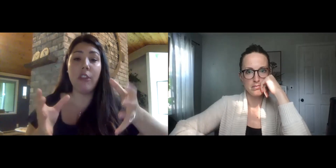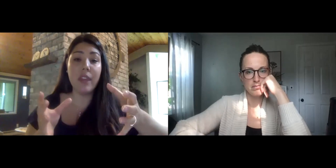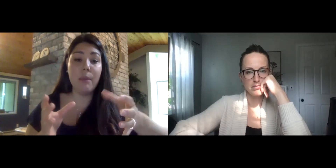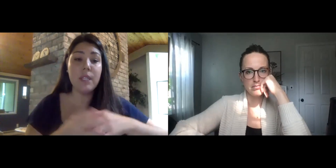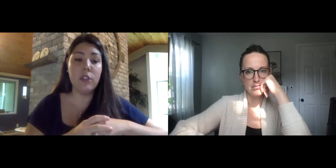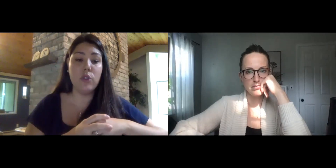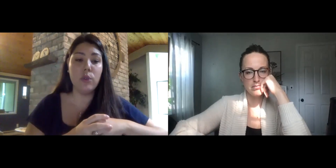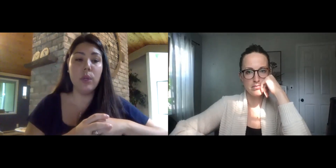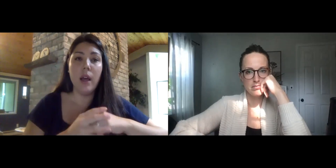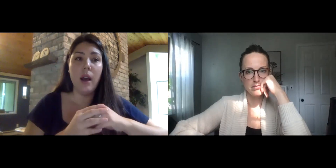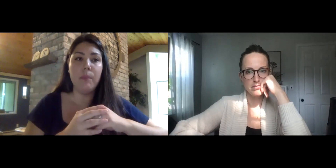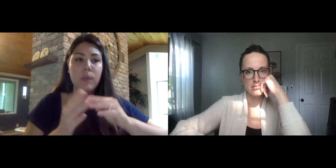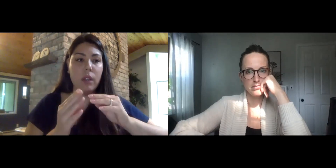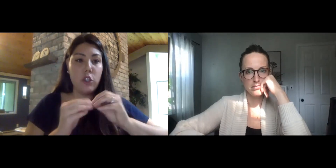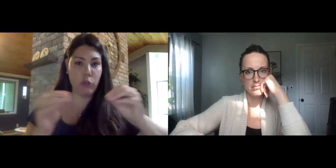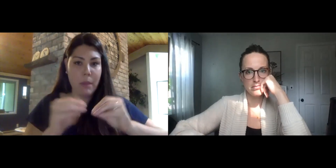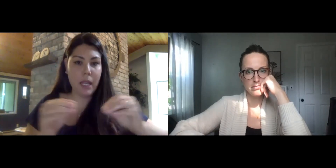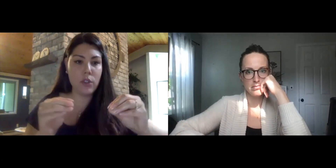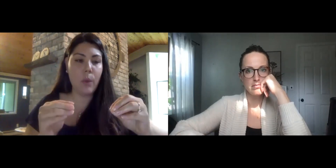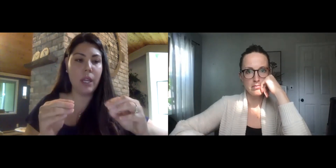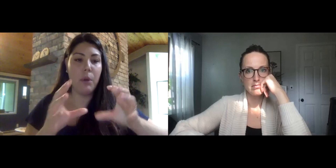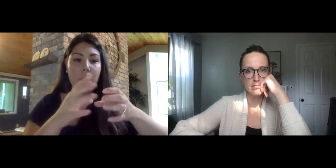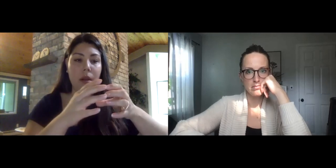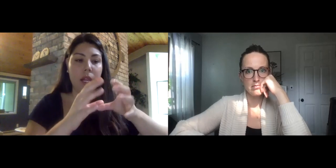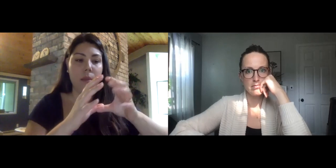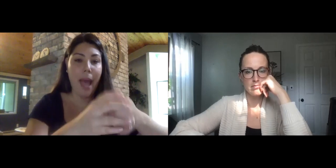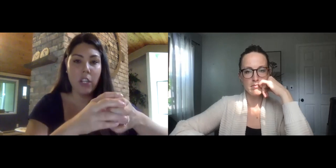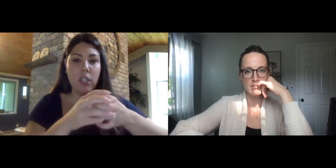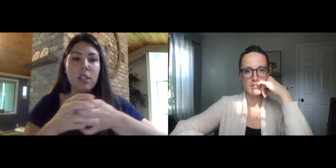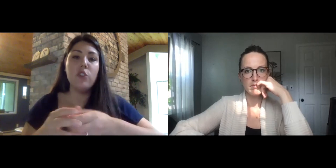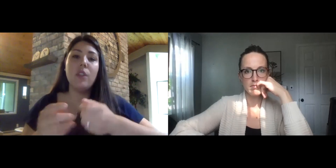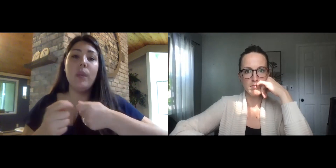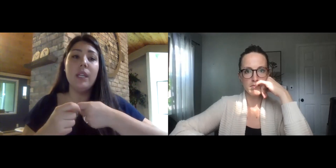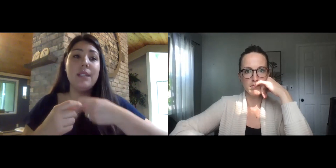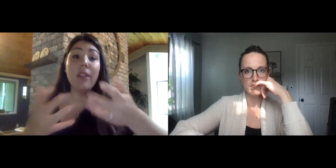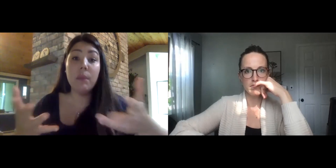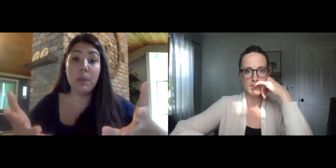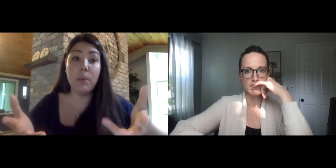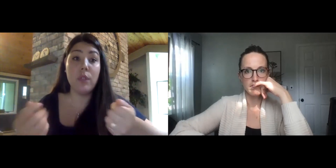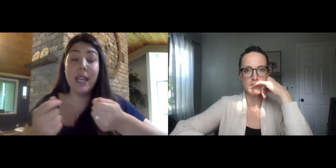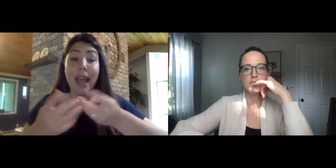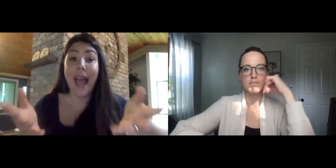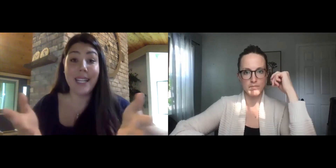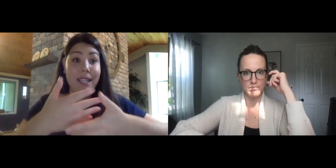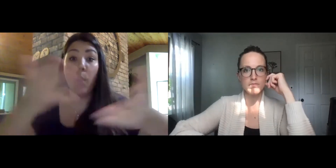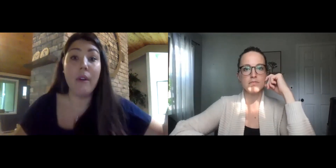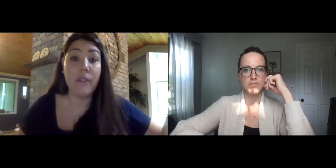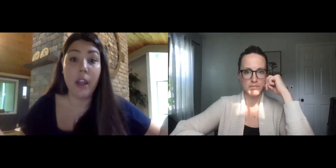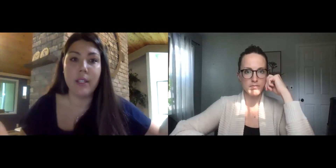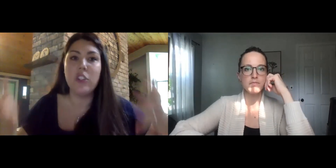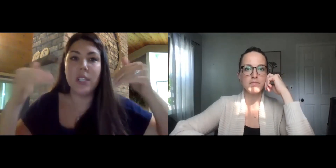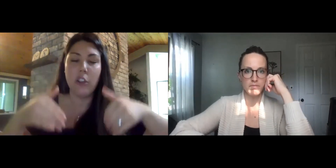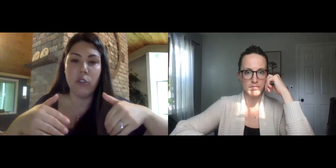of our themes into like streaming, so that we can put them in packages, so that we could sell them to people so they can access it wherever